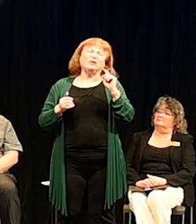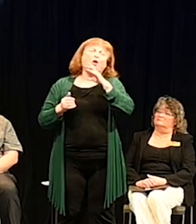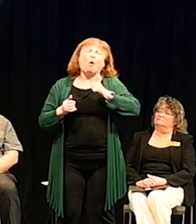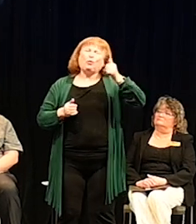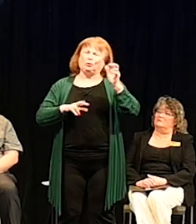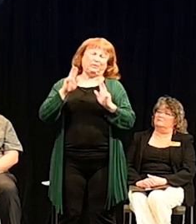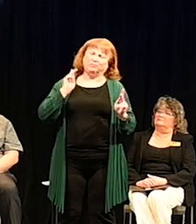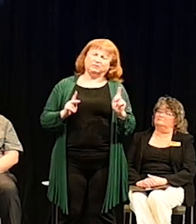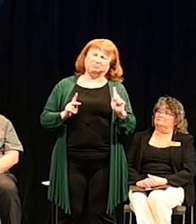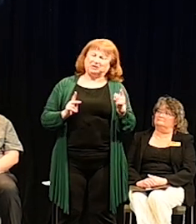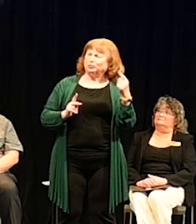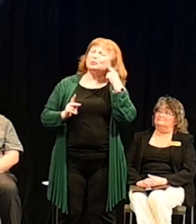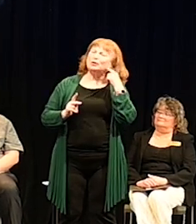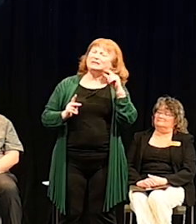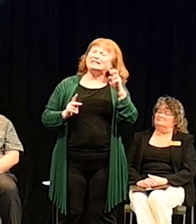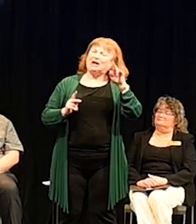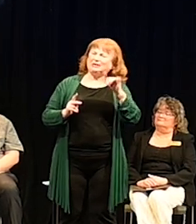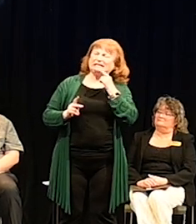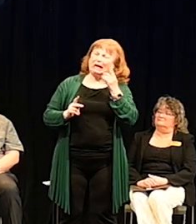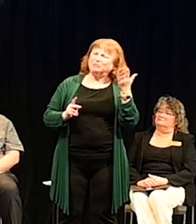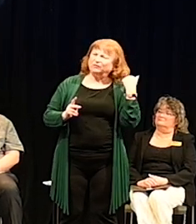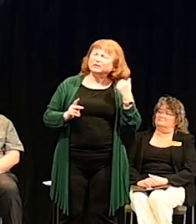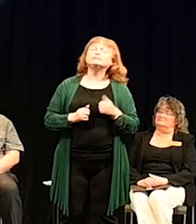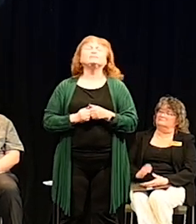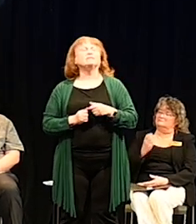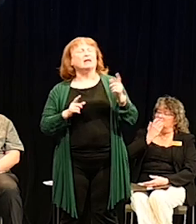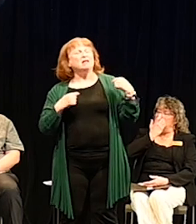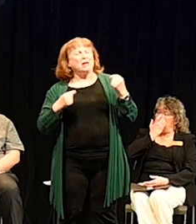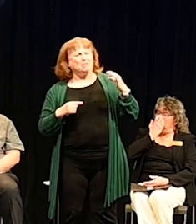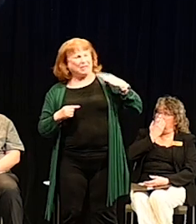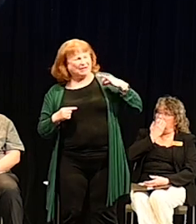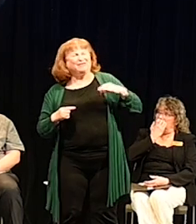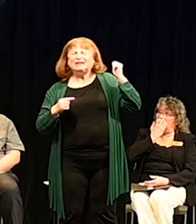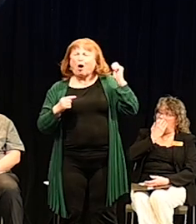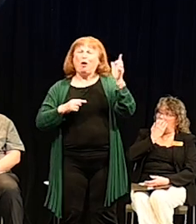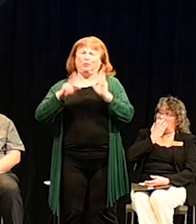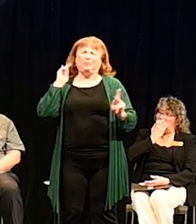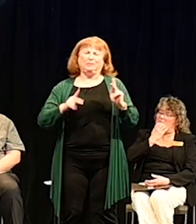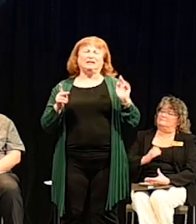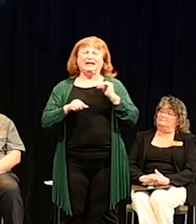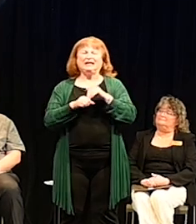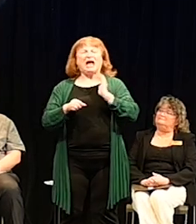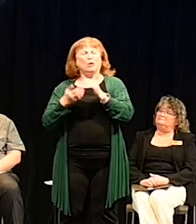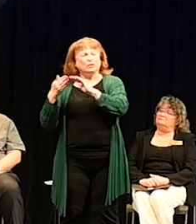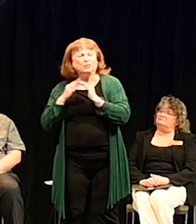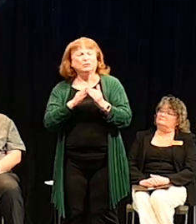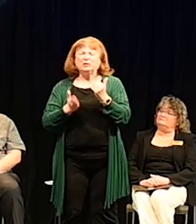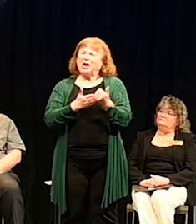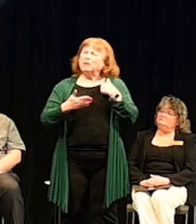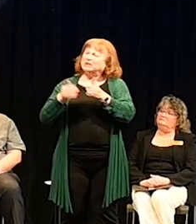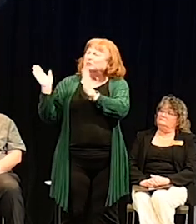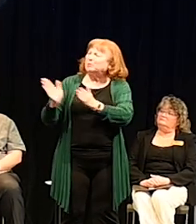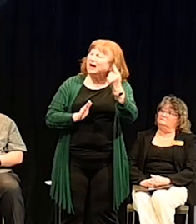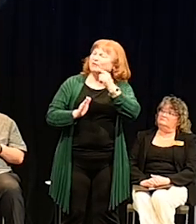older adults, as you heard Terry talk about. They benefit everyone in our community and help us to